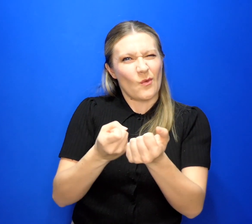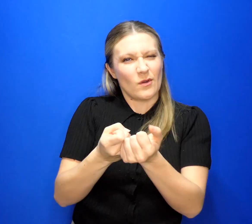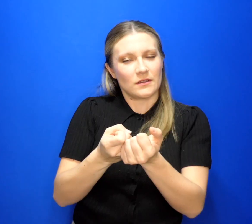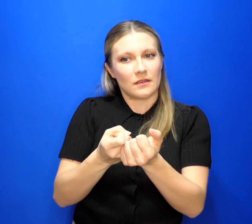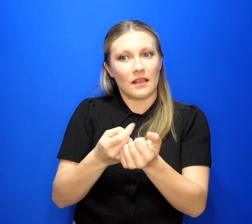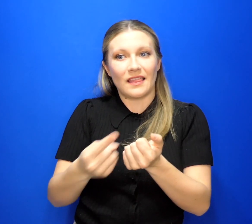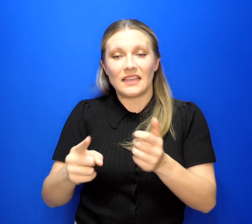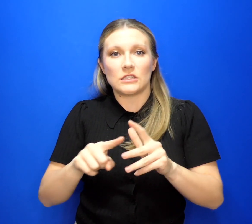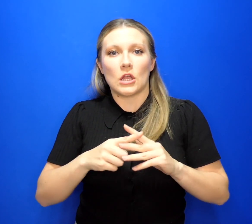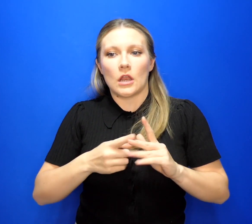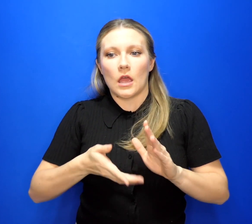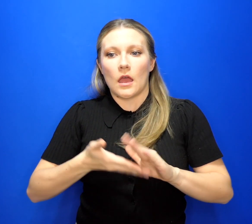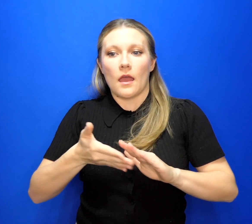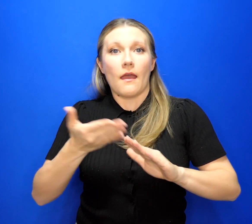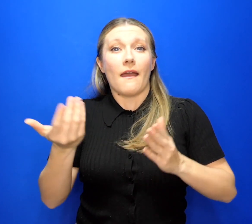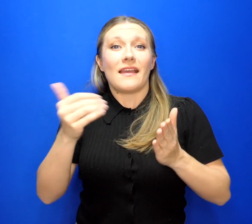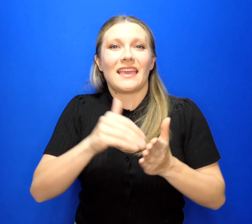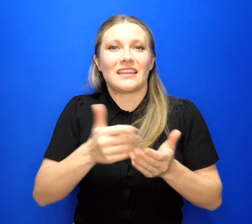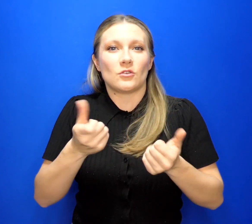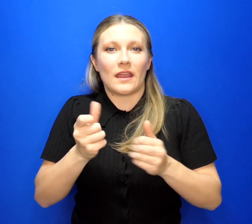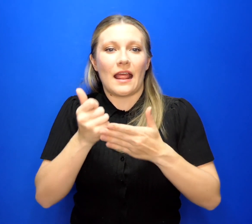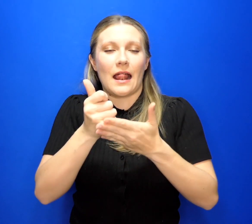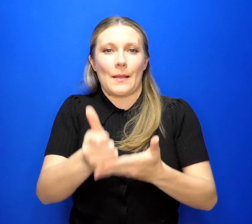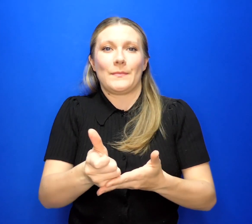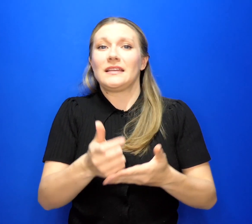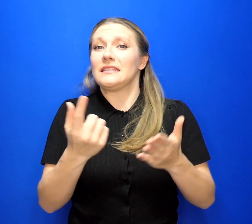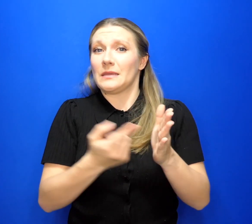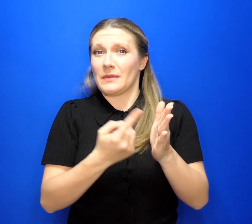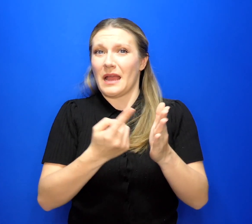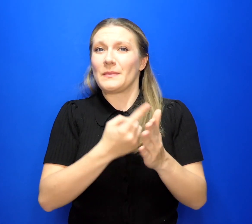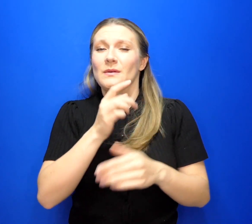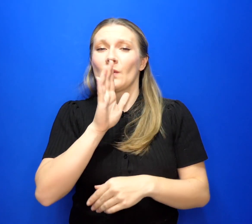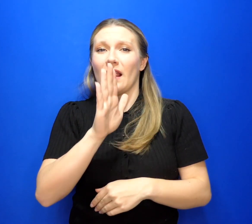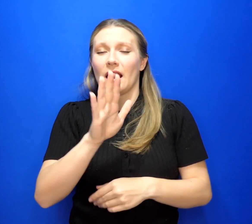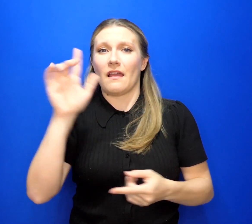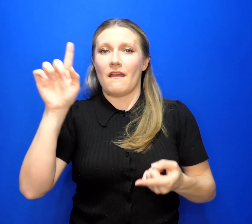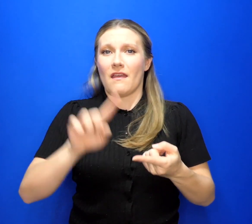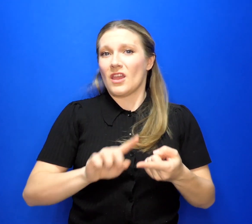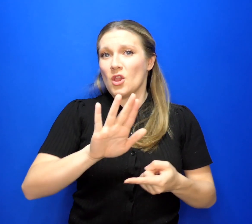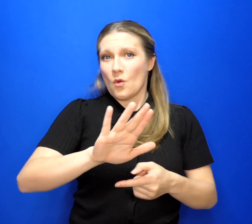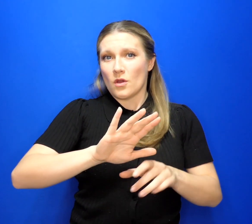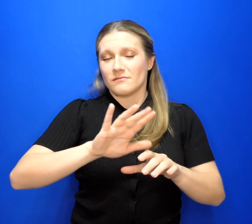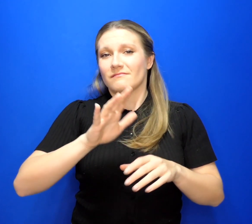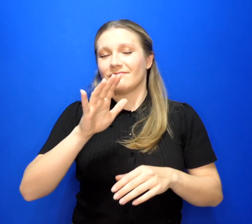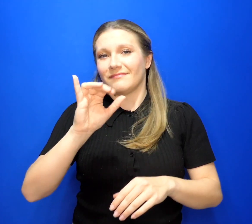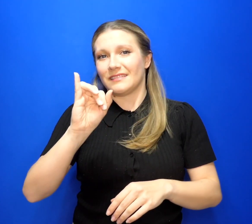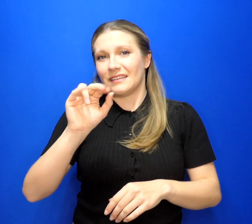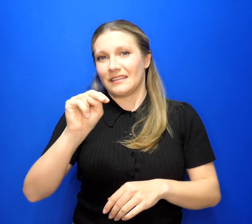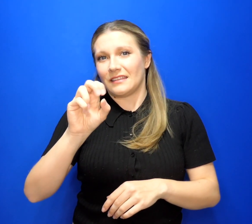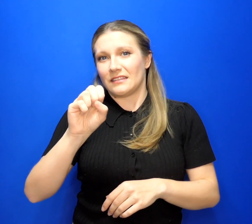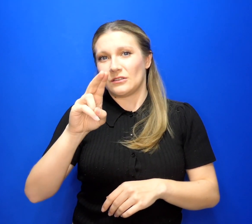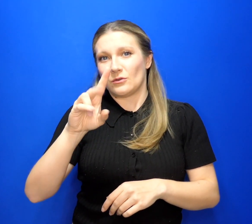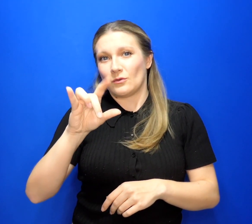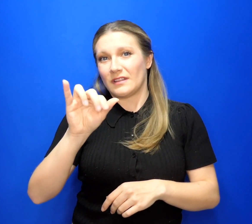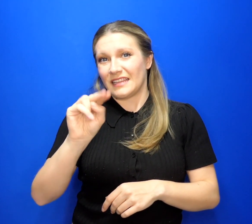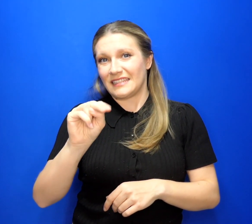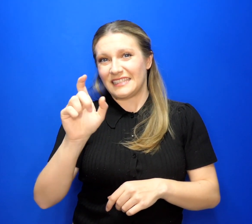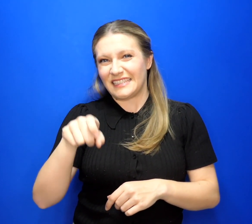back to help, and that may eventually reduce your overall insulin needs. I mean, by how much?